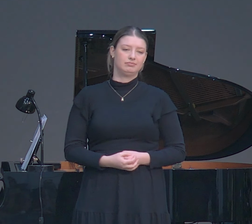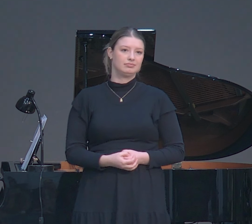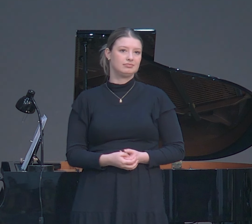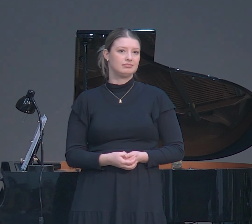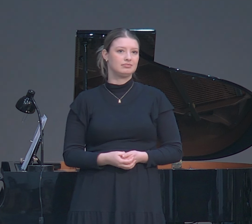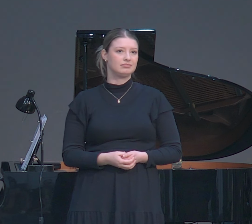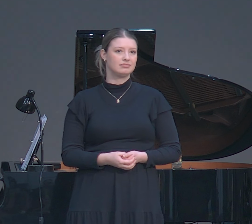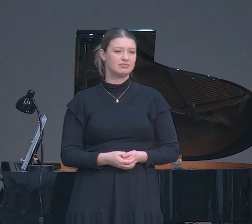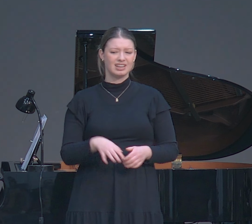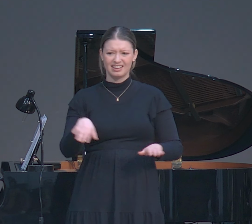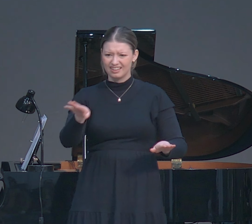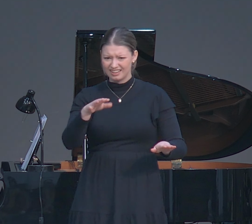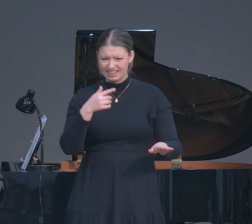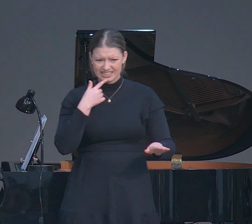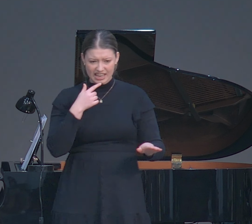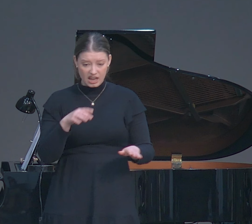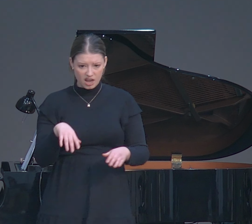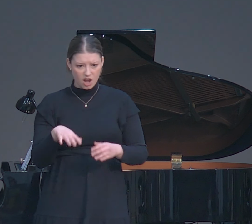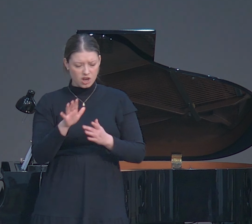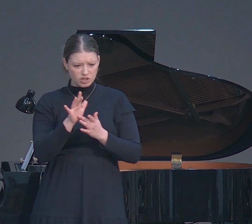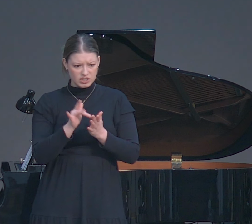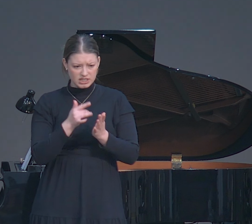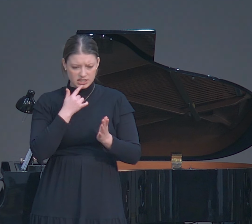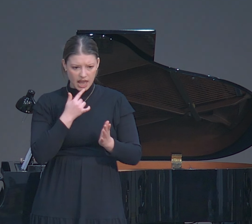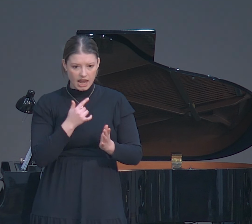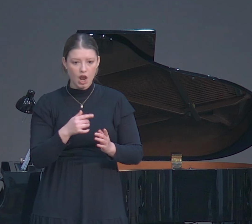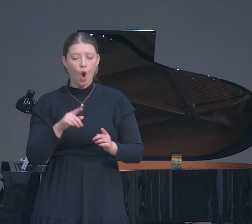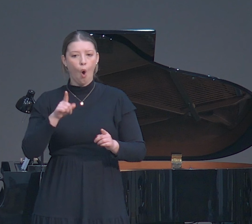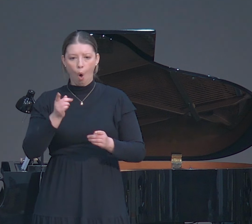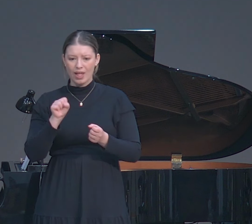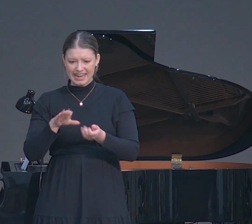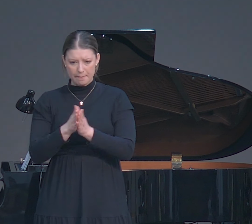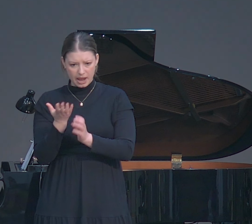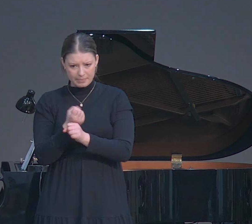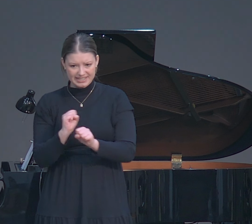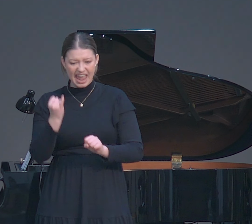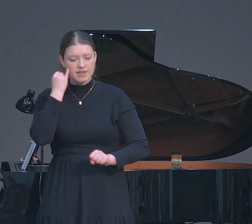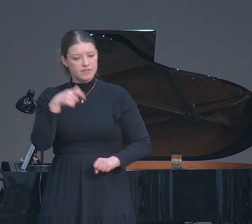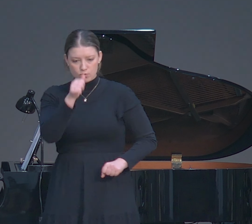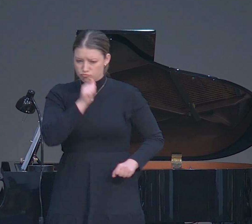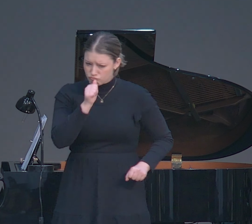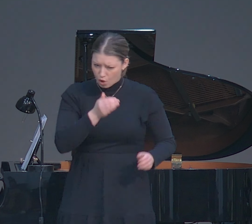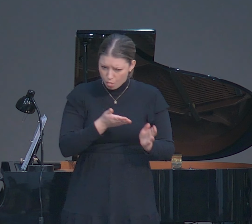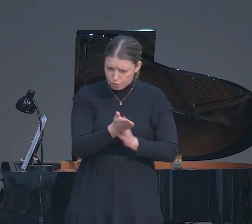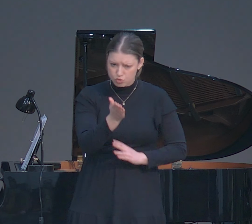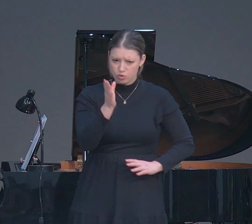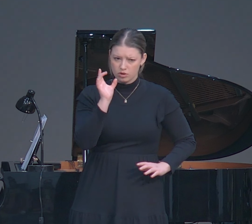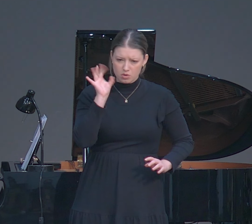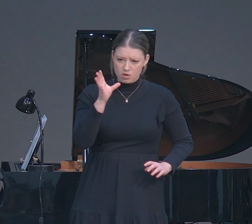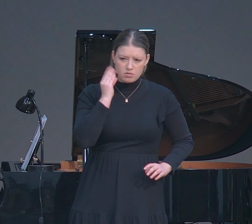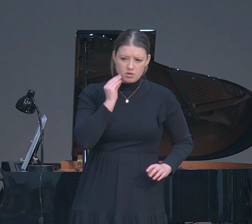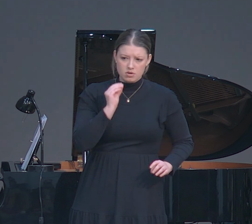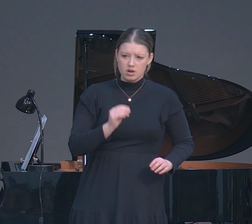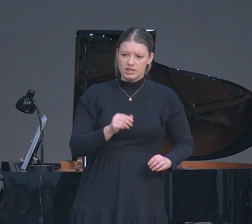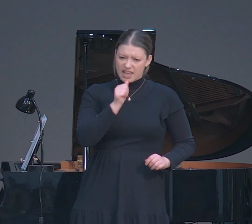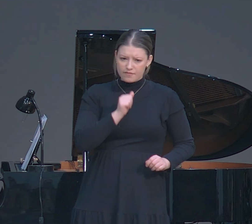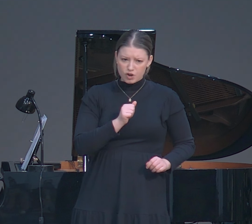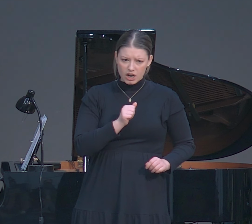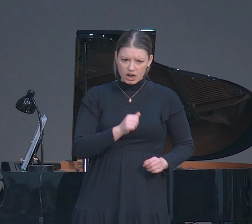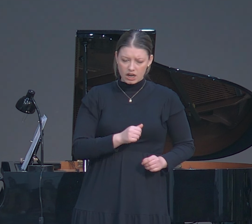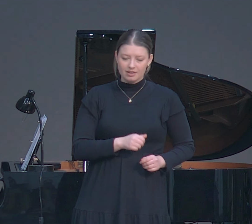is Jesus saying that the way to salvation is to endure? Is he talking about salvation through works?